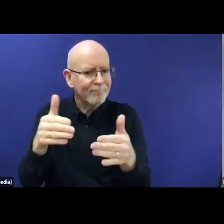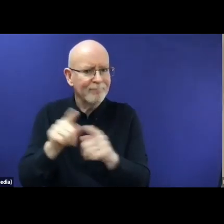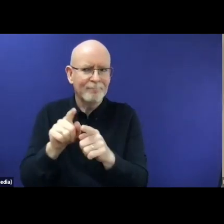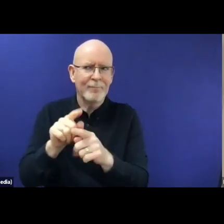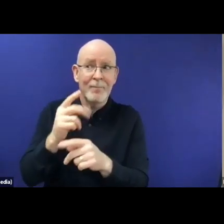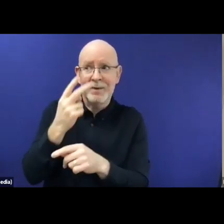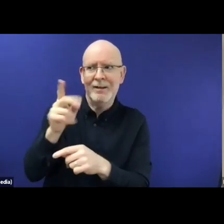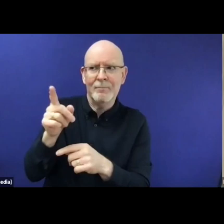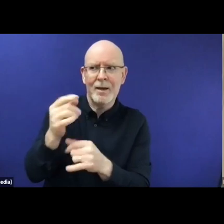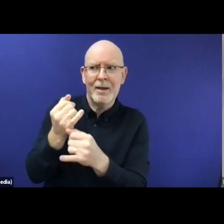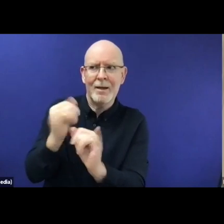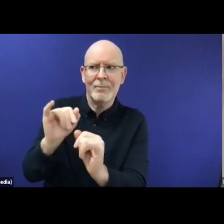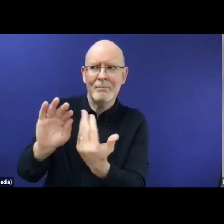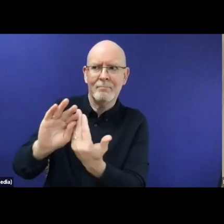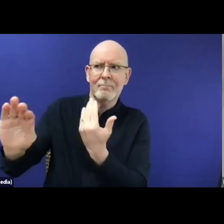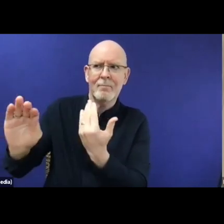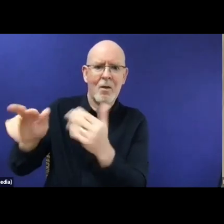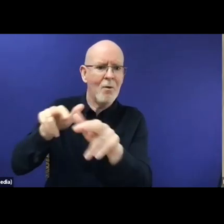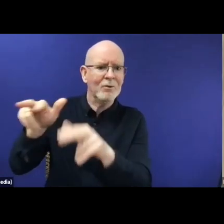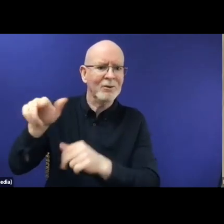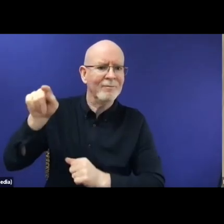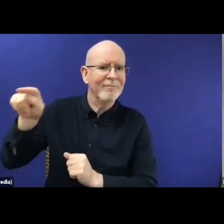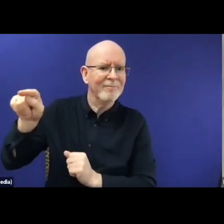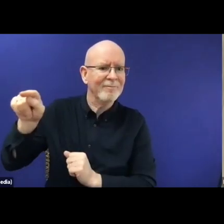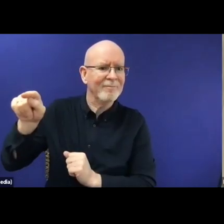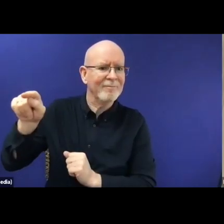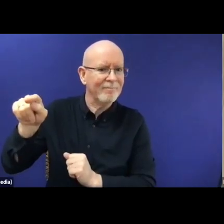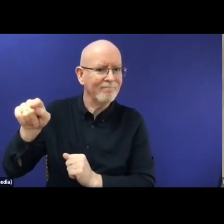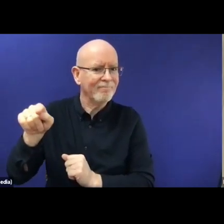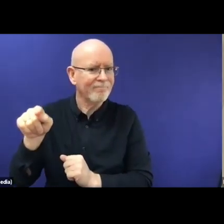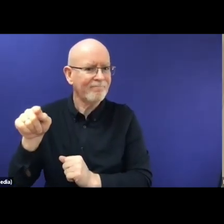now. In other words, the statute is universally